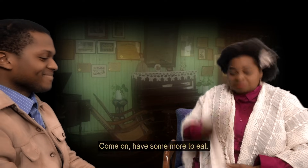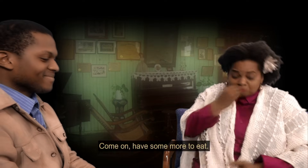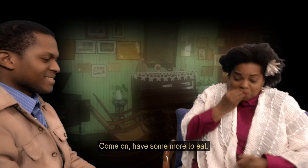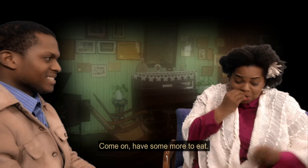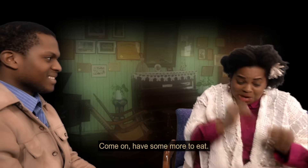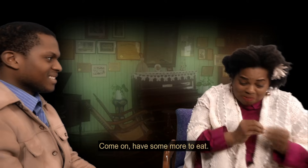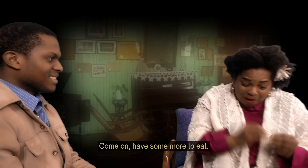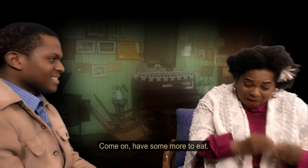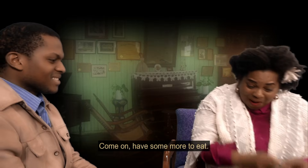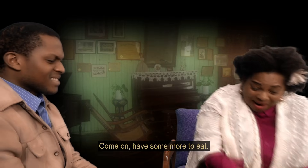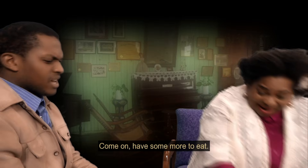Come on, have some more to eat.